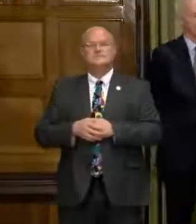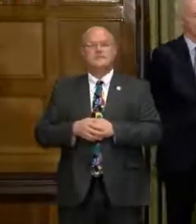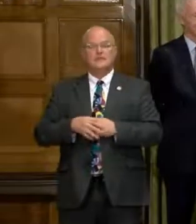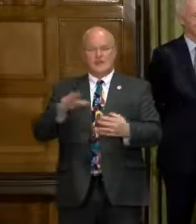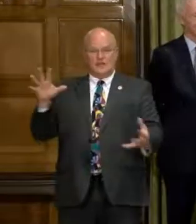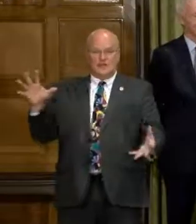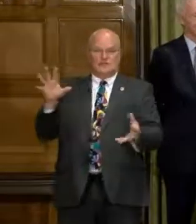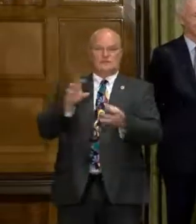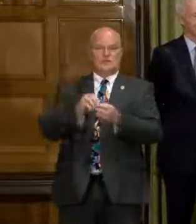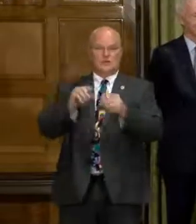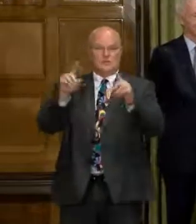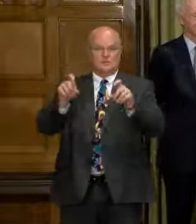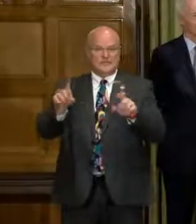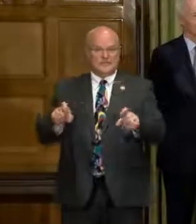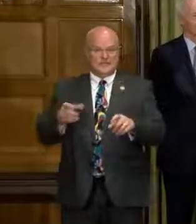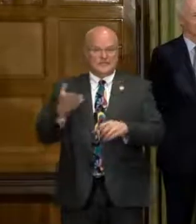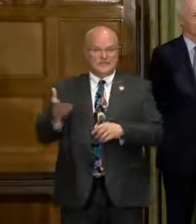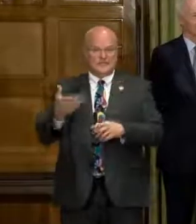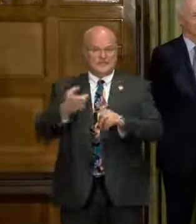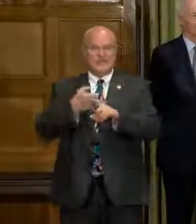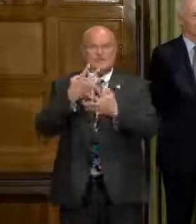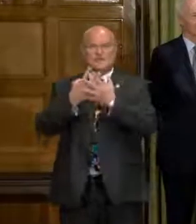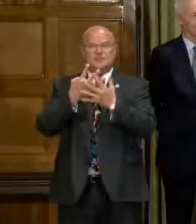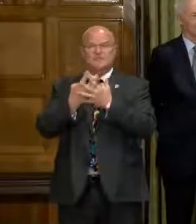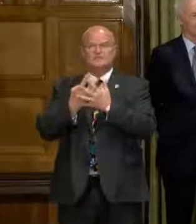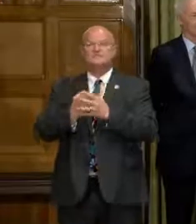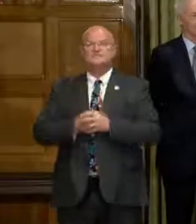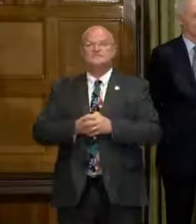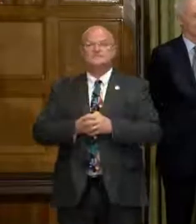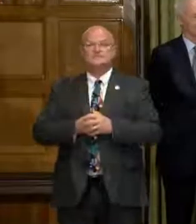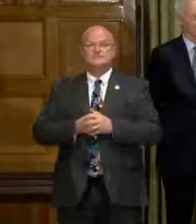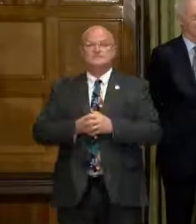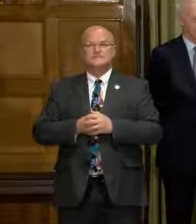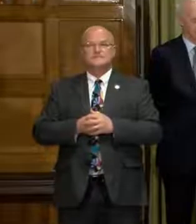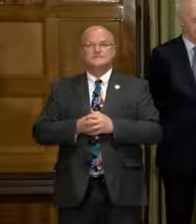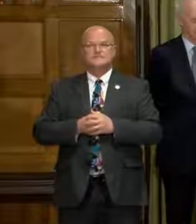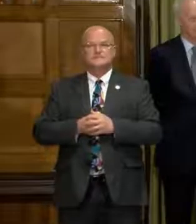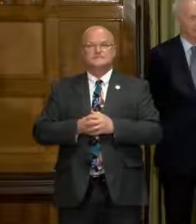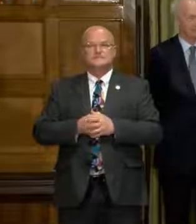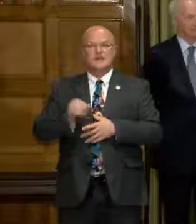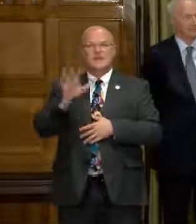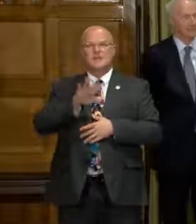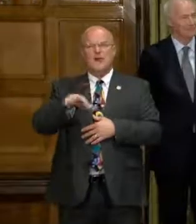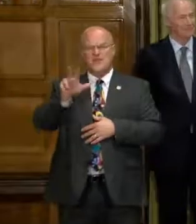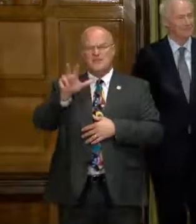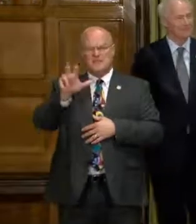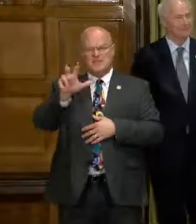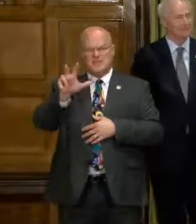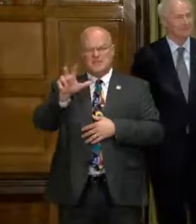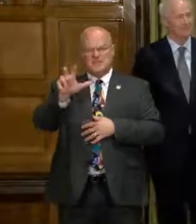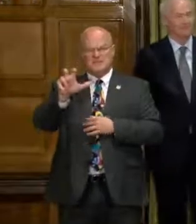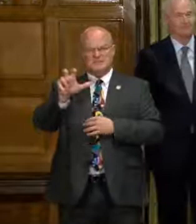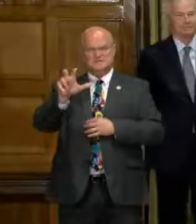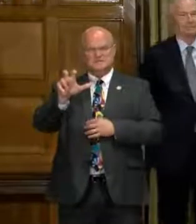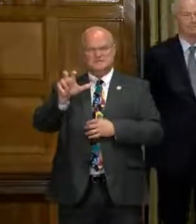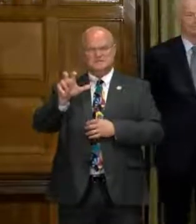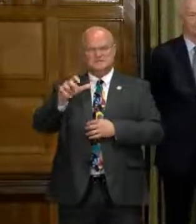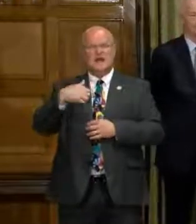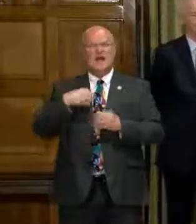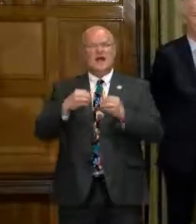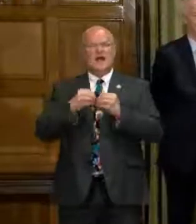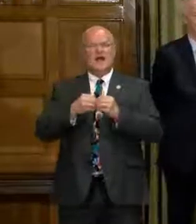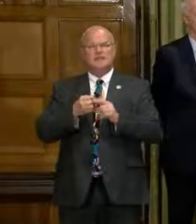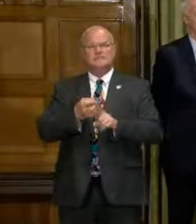The total number that have been tested, on the order of about 300. I'll give